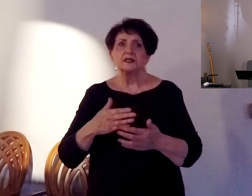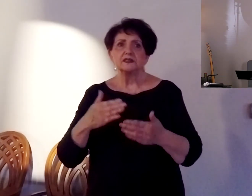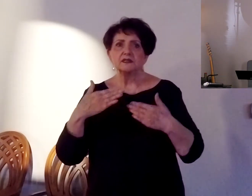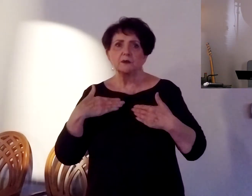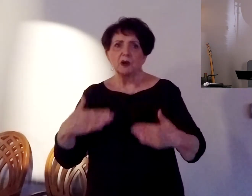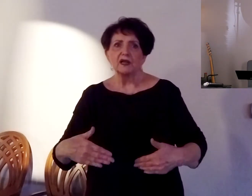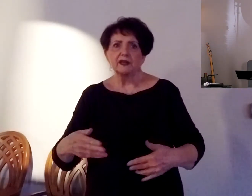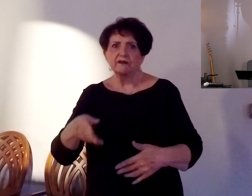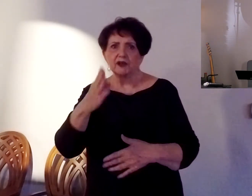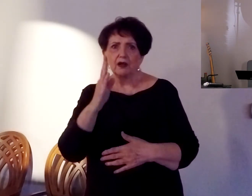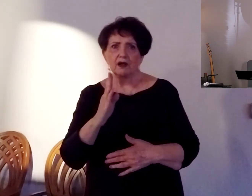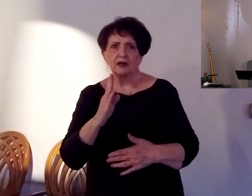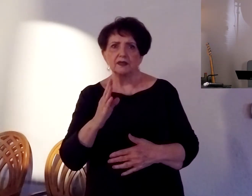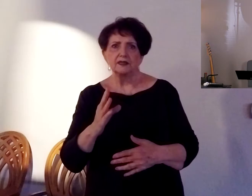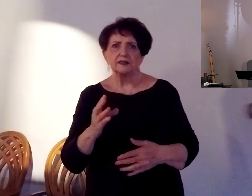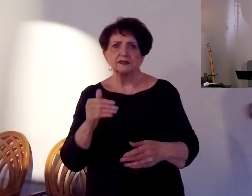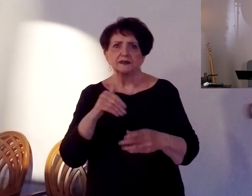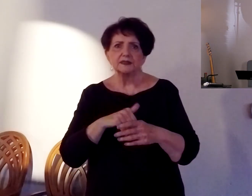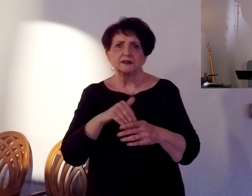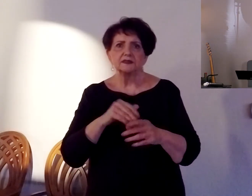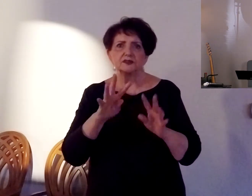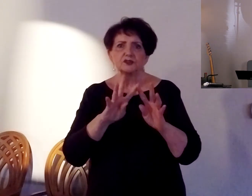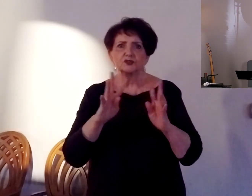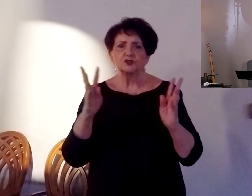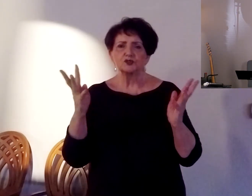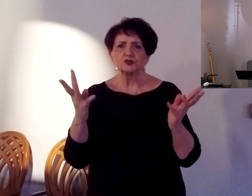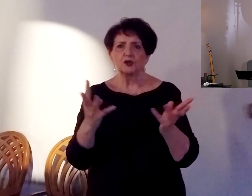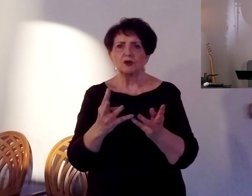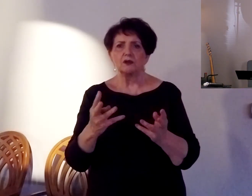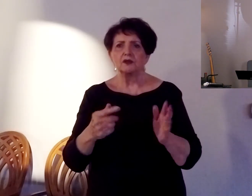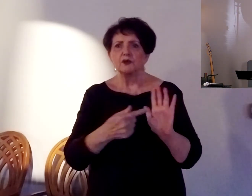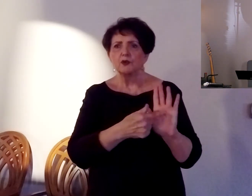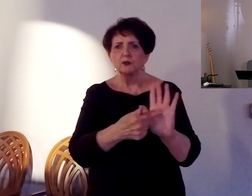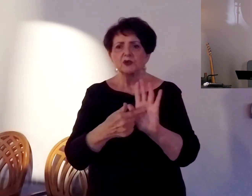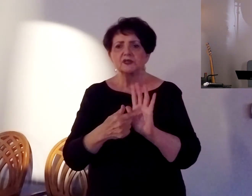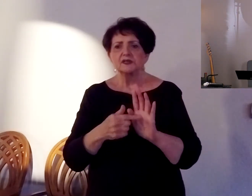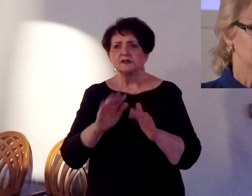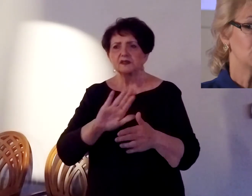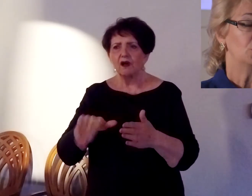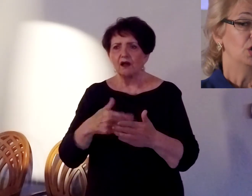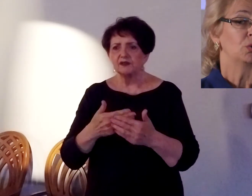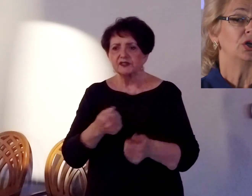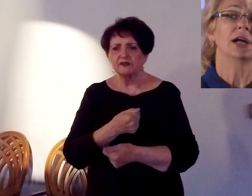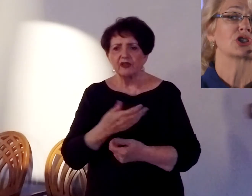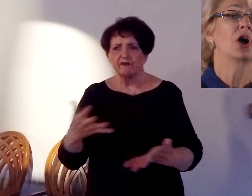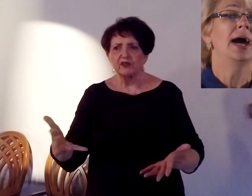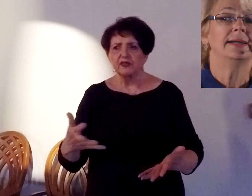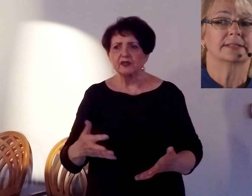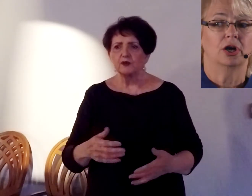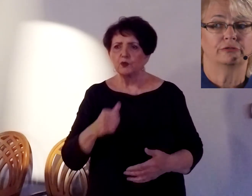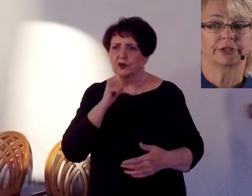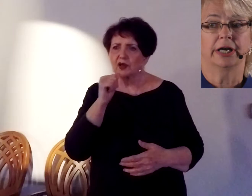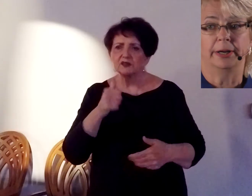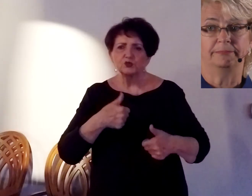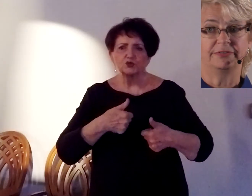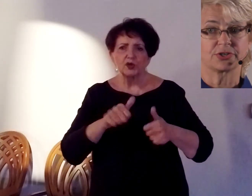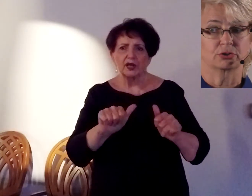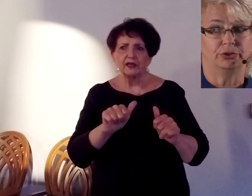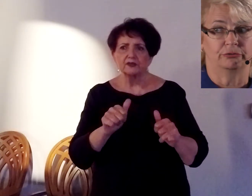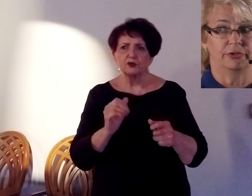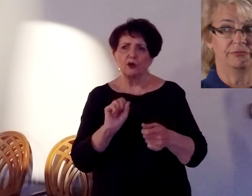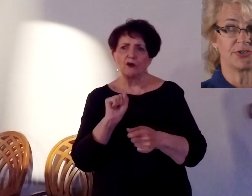contained within the circle that represents the allness and the wholeness of it all. So we're not trying to